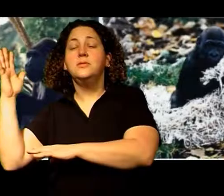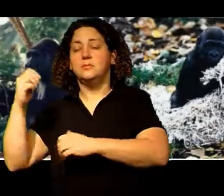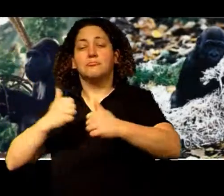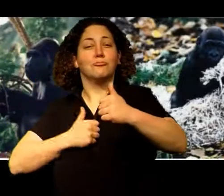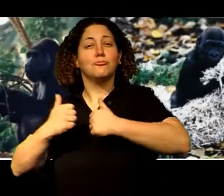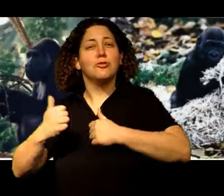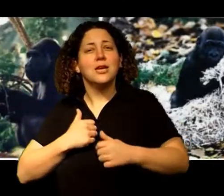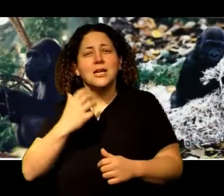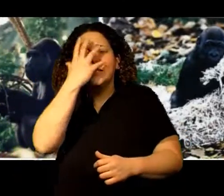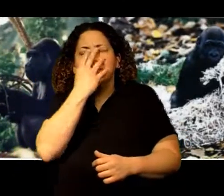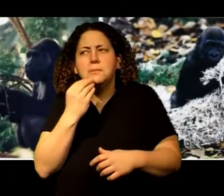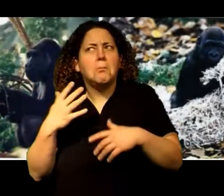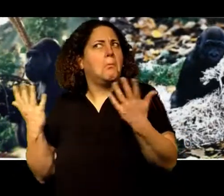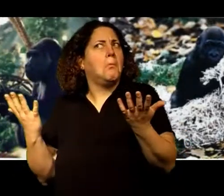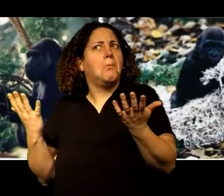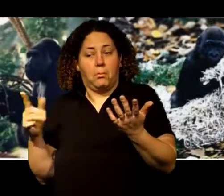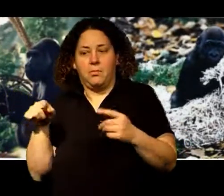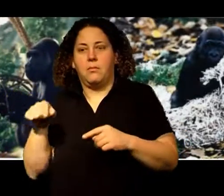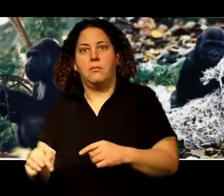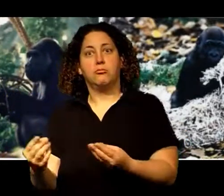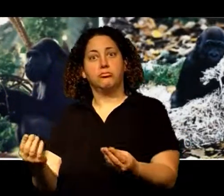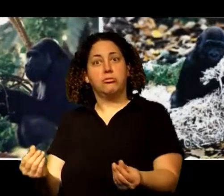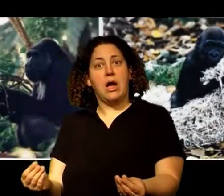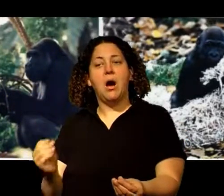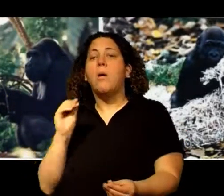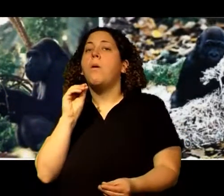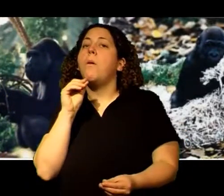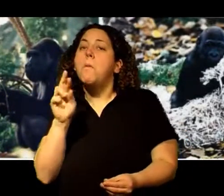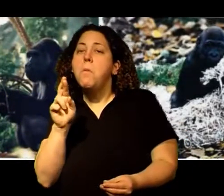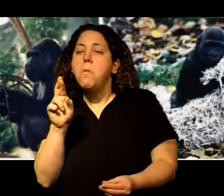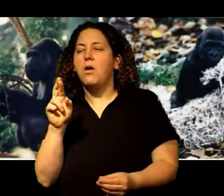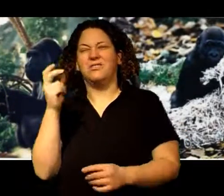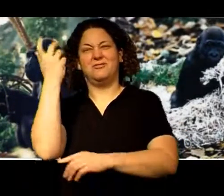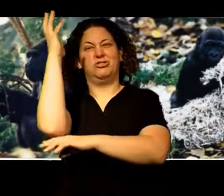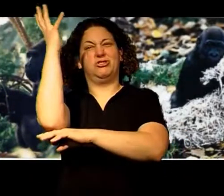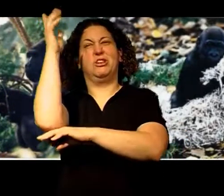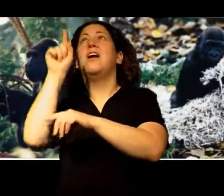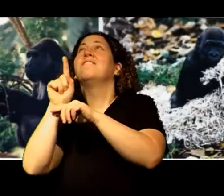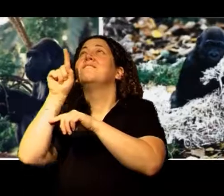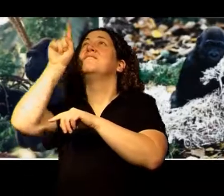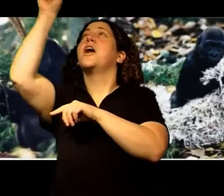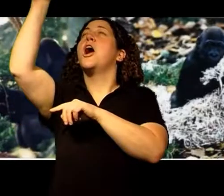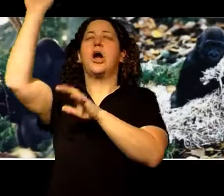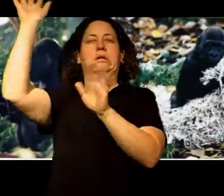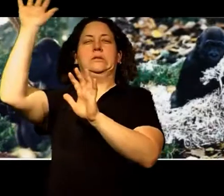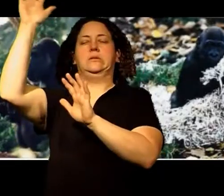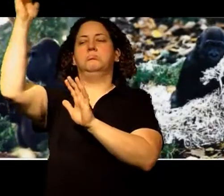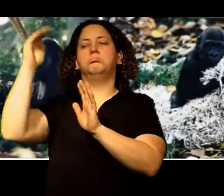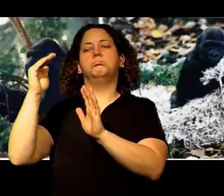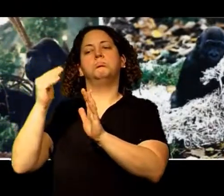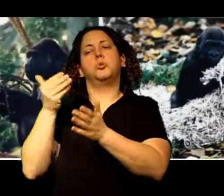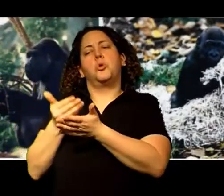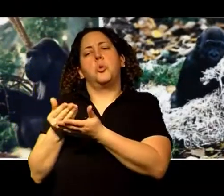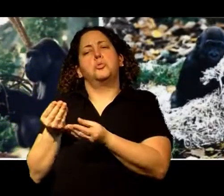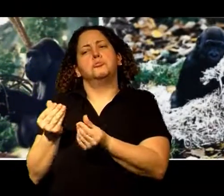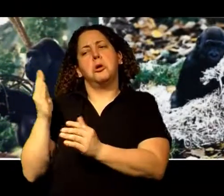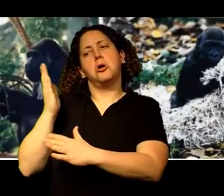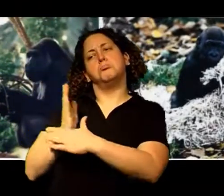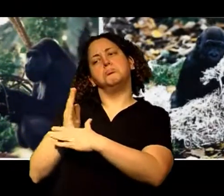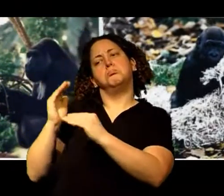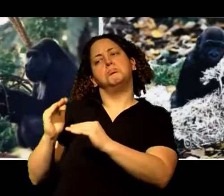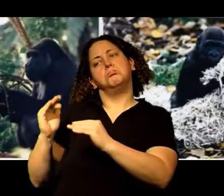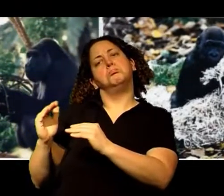In the forest, the gorillas sleep on the ground. Or, not high up in trees,